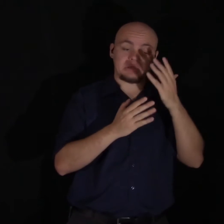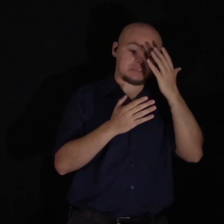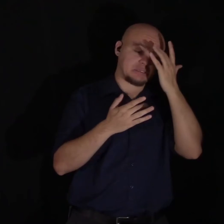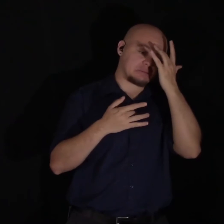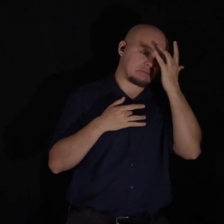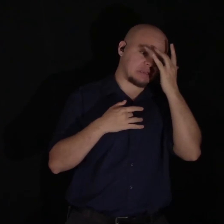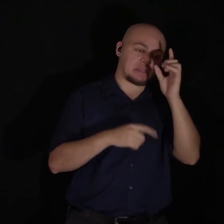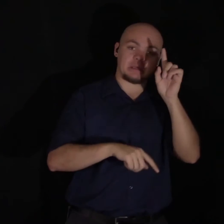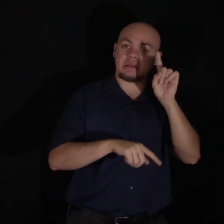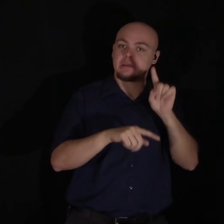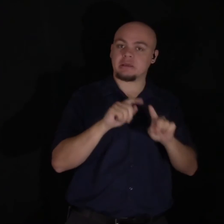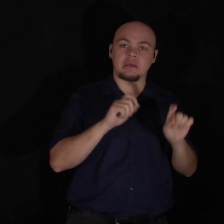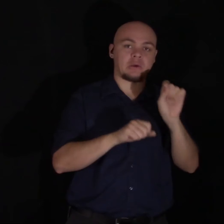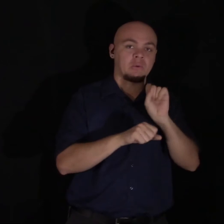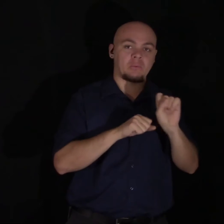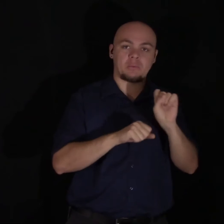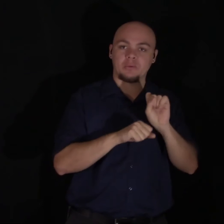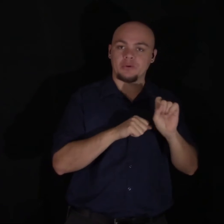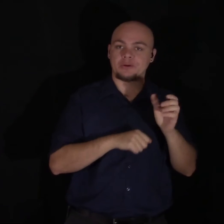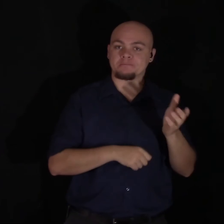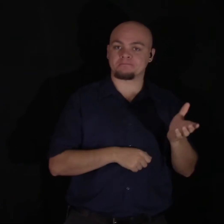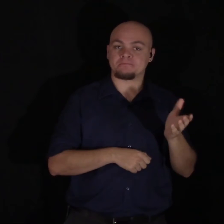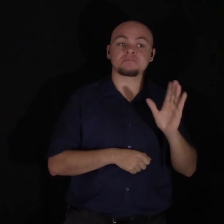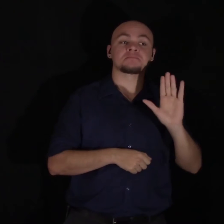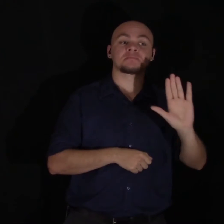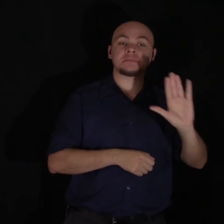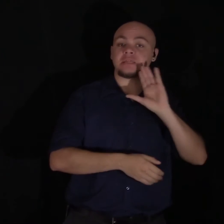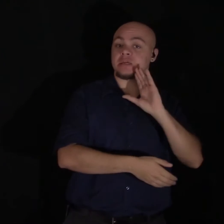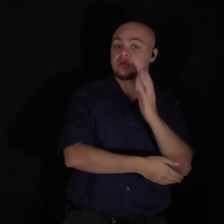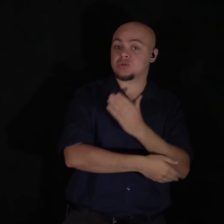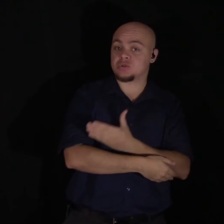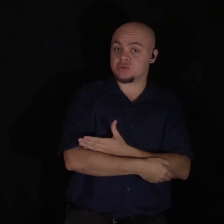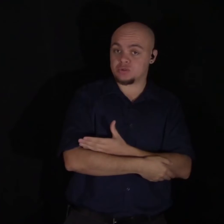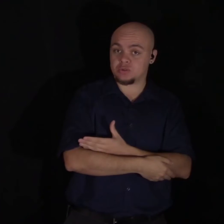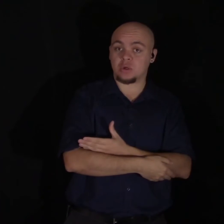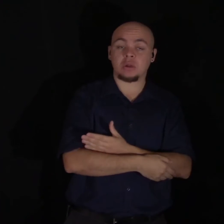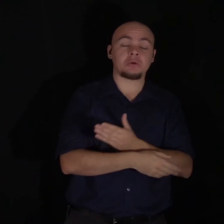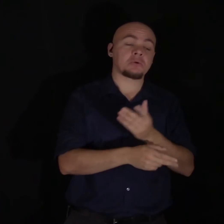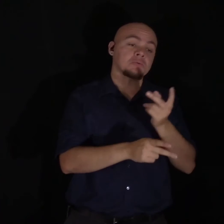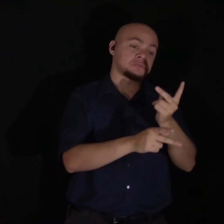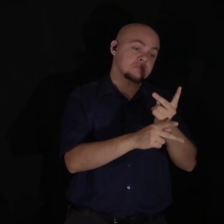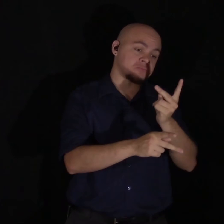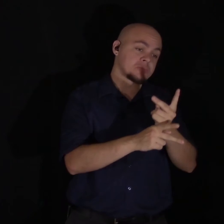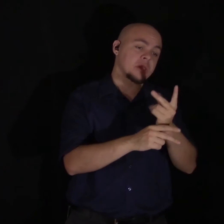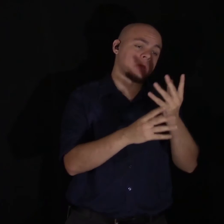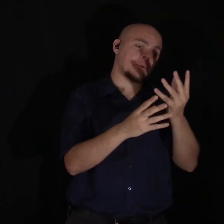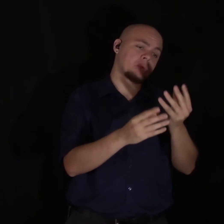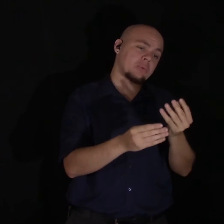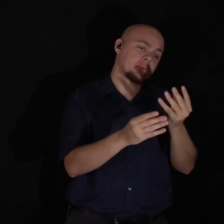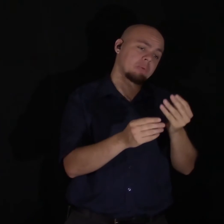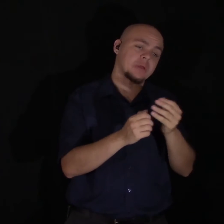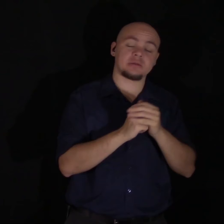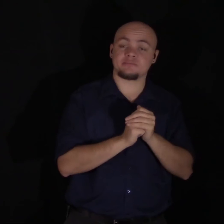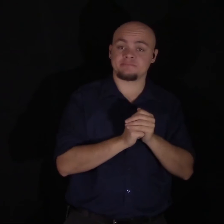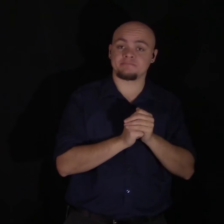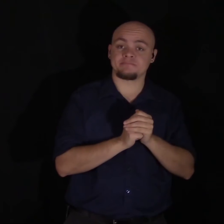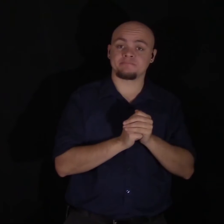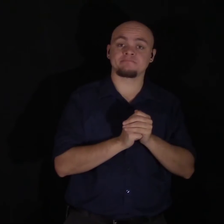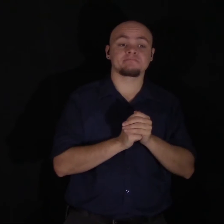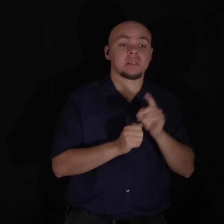any exertion. His daughter attended him with the greatest tenderness, but she saw with despair